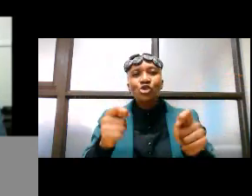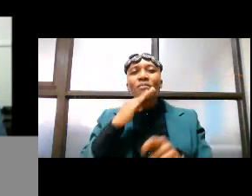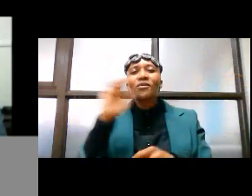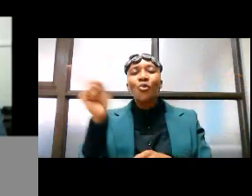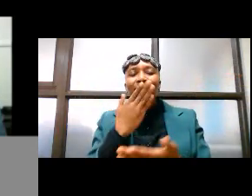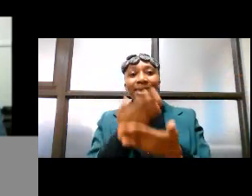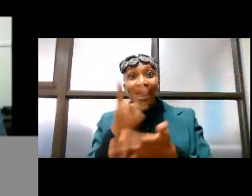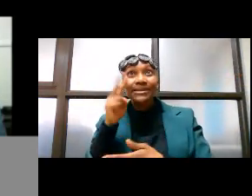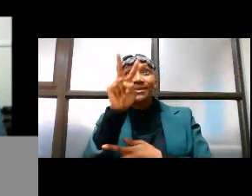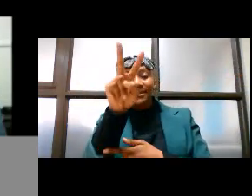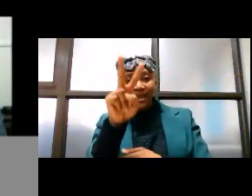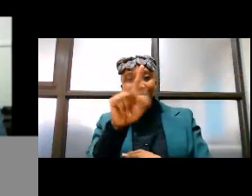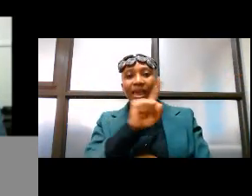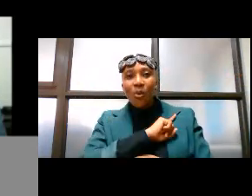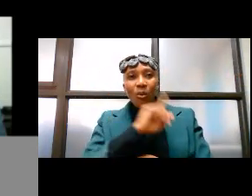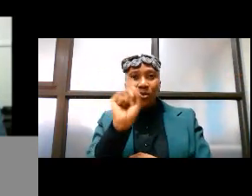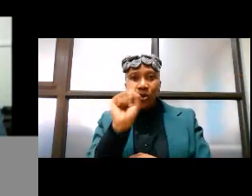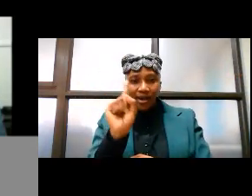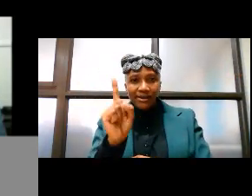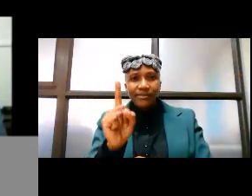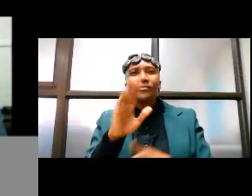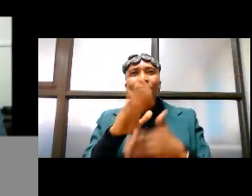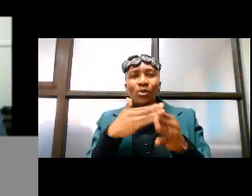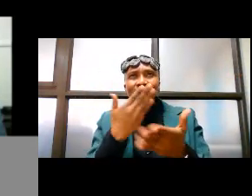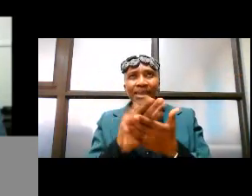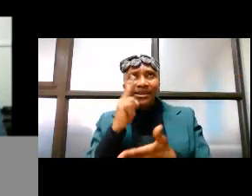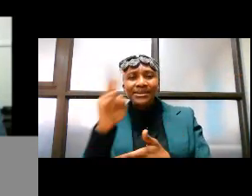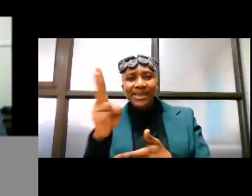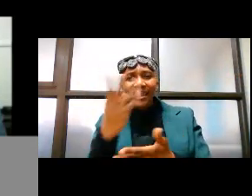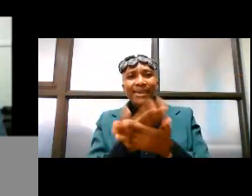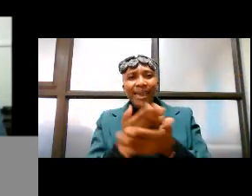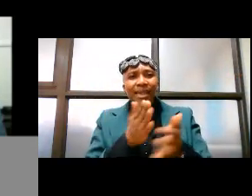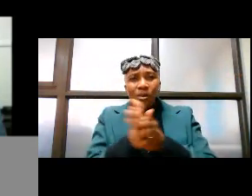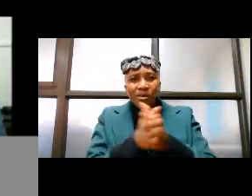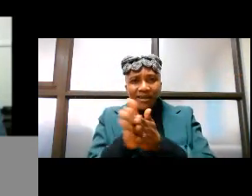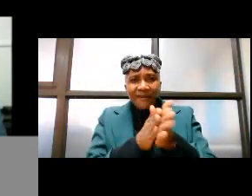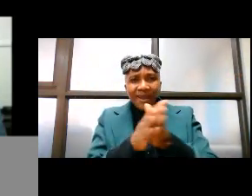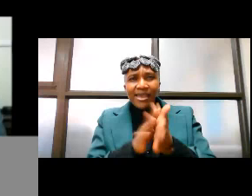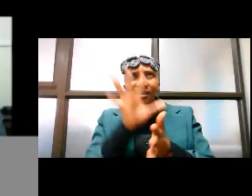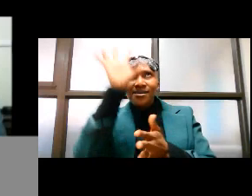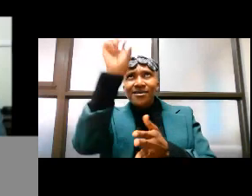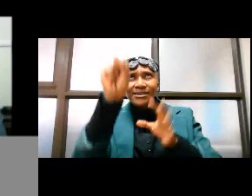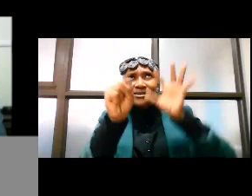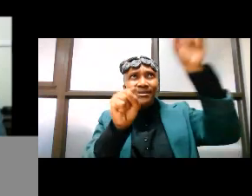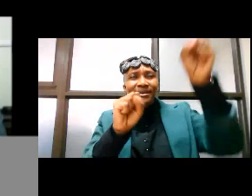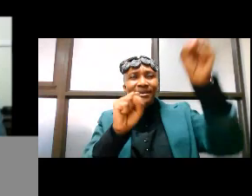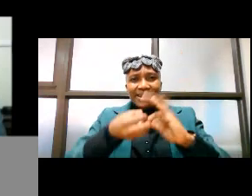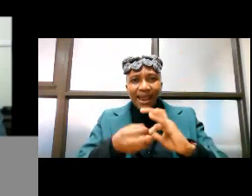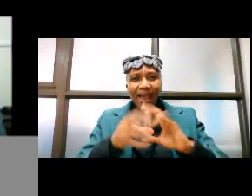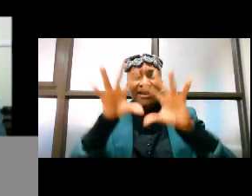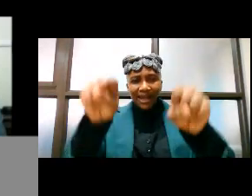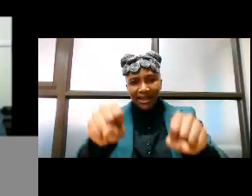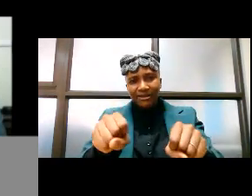there's a motivation to reach out, and as soon as you can move independently, you start moving towards the